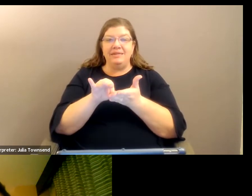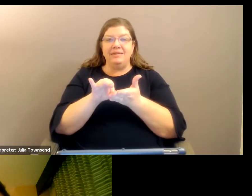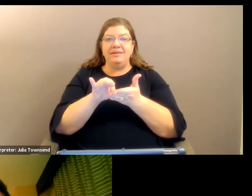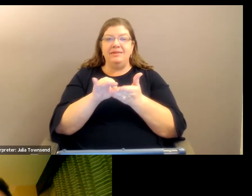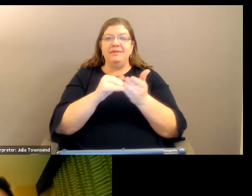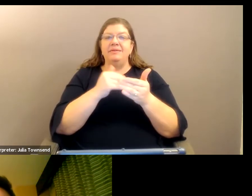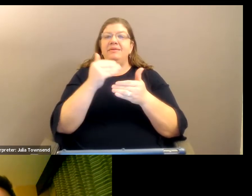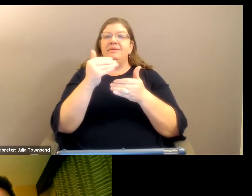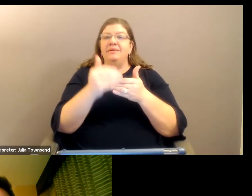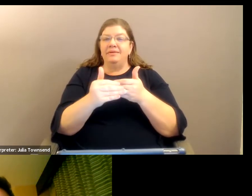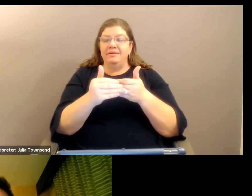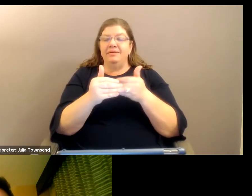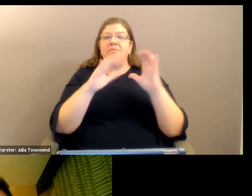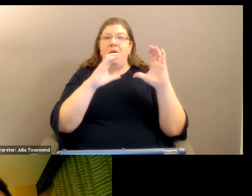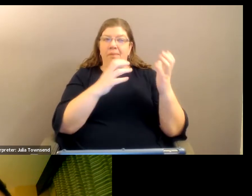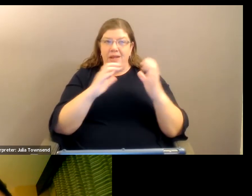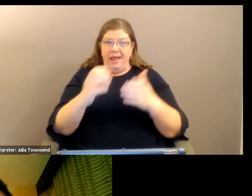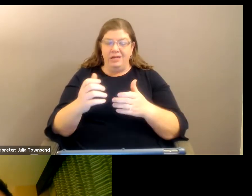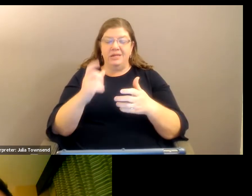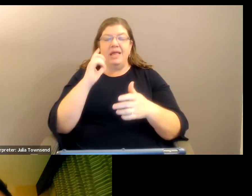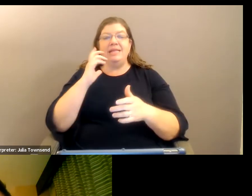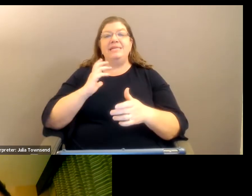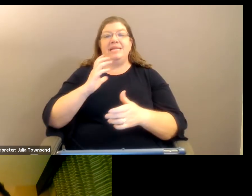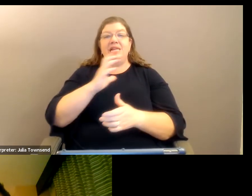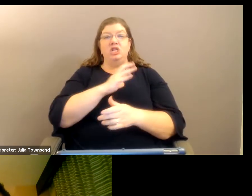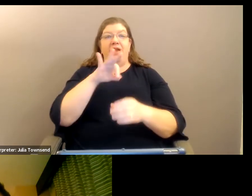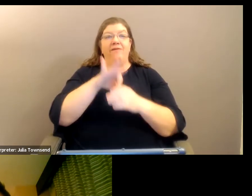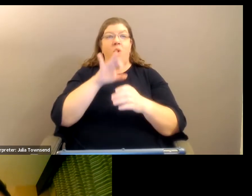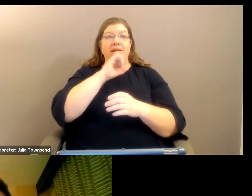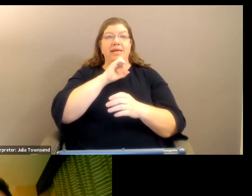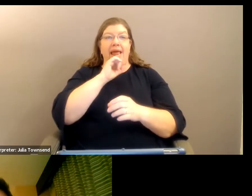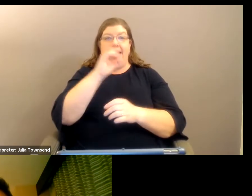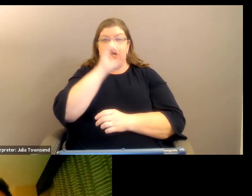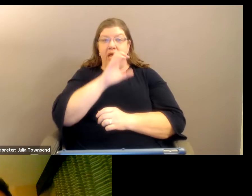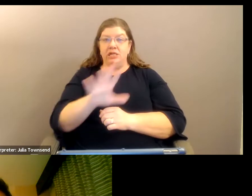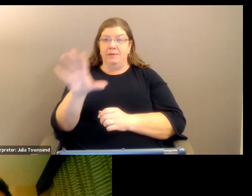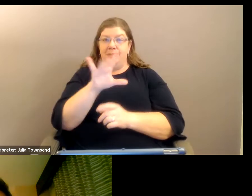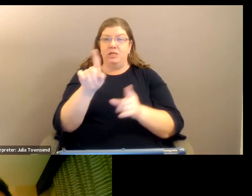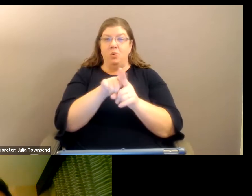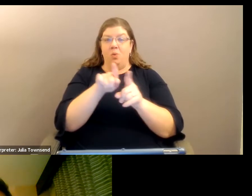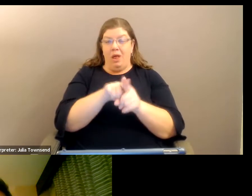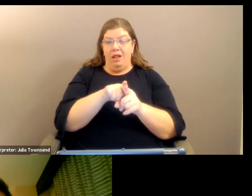just a review of our citizen voting age population estimates as well.